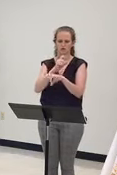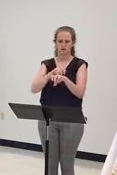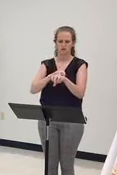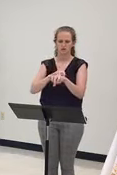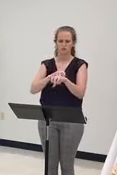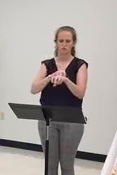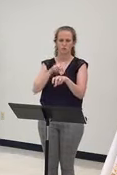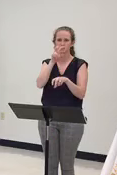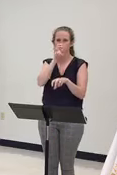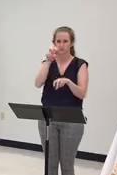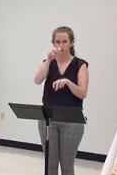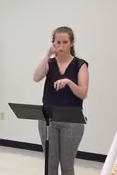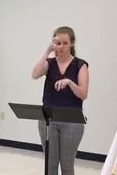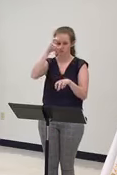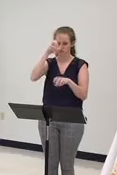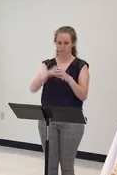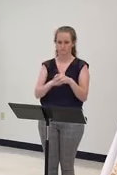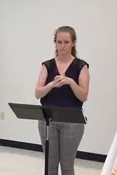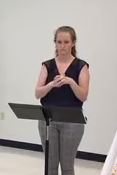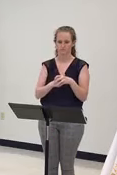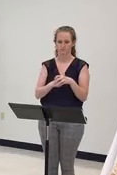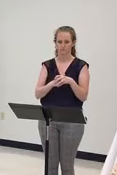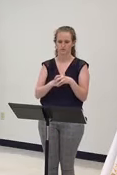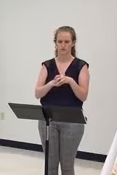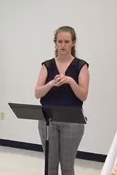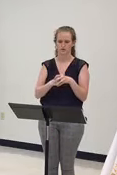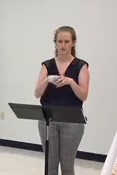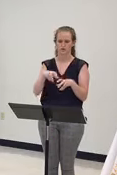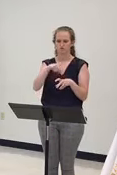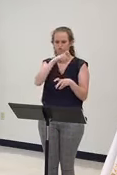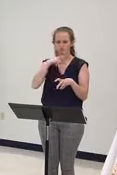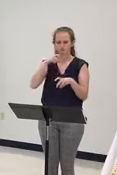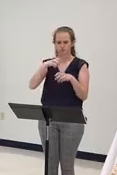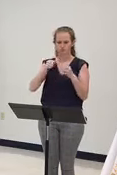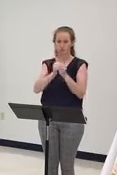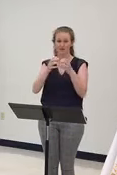its serpents and scorpions, its parched and